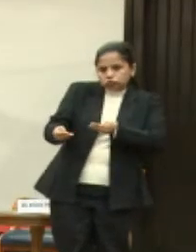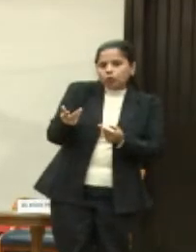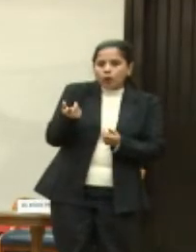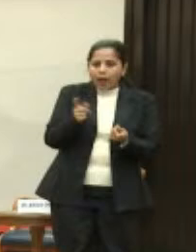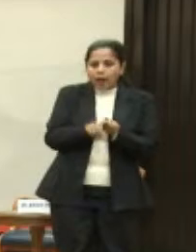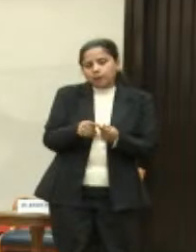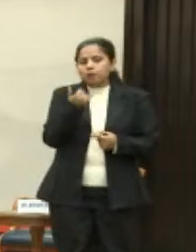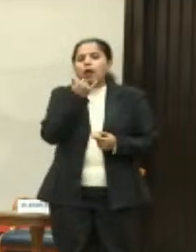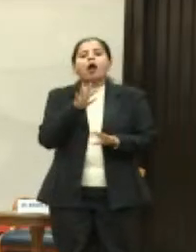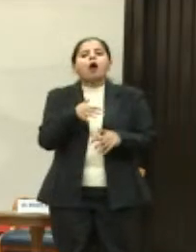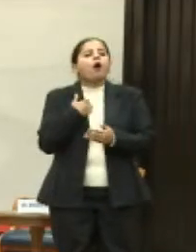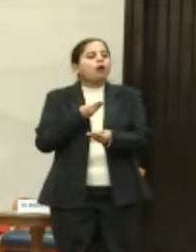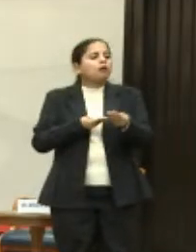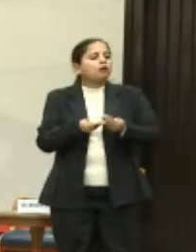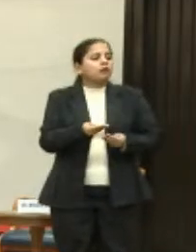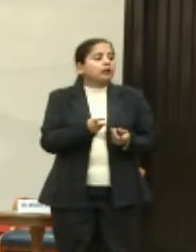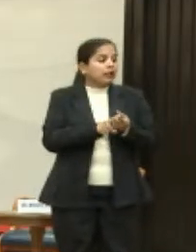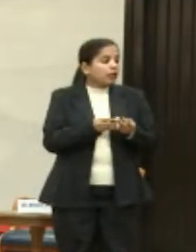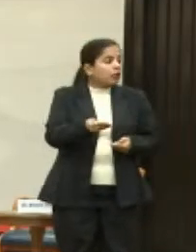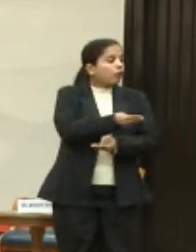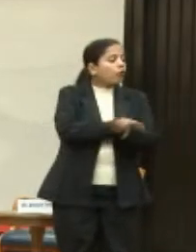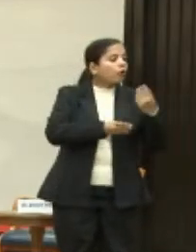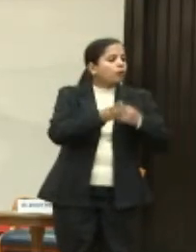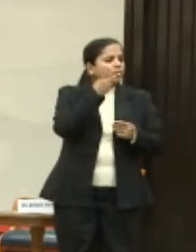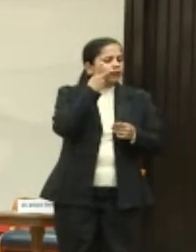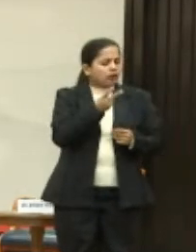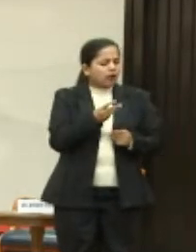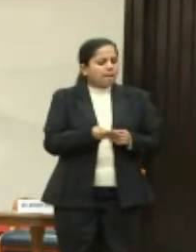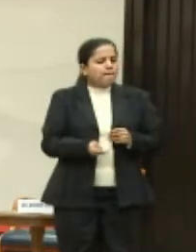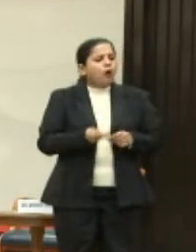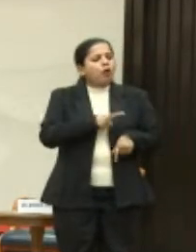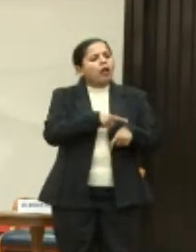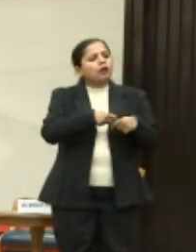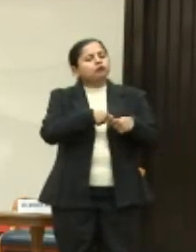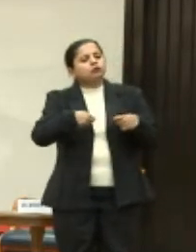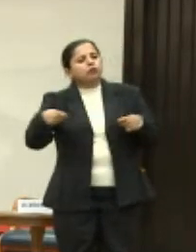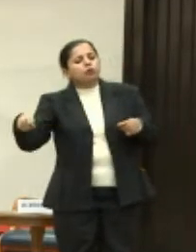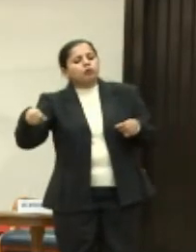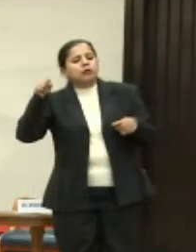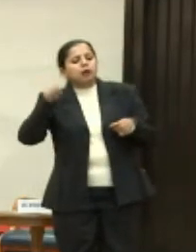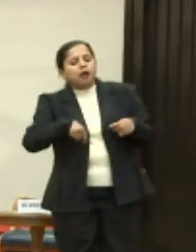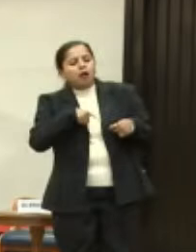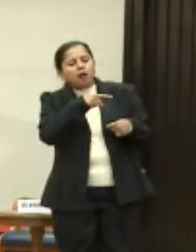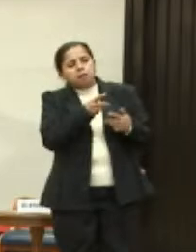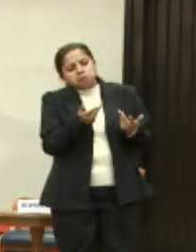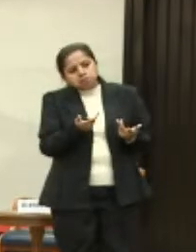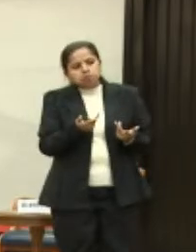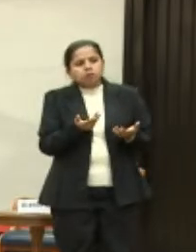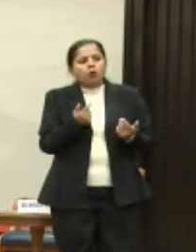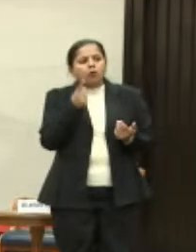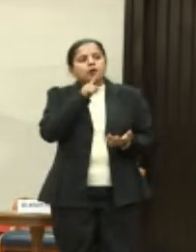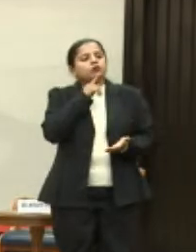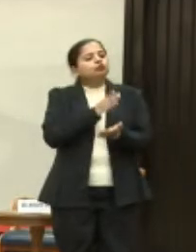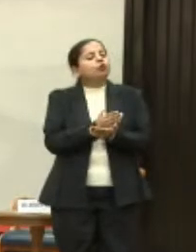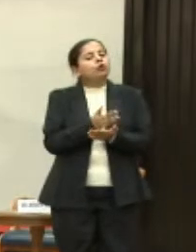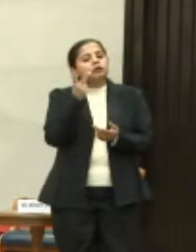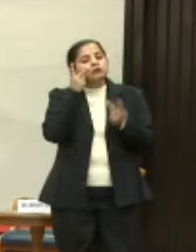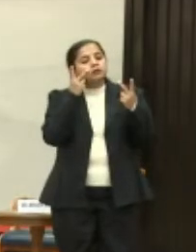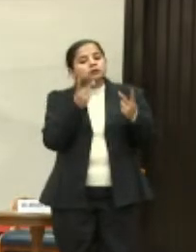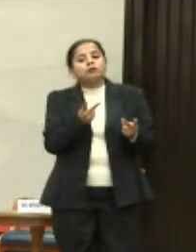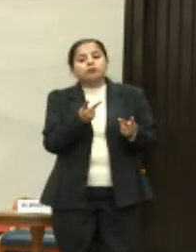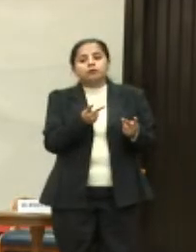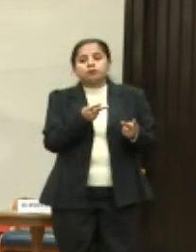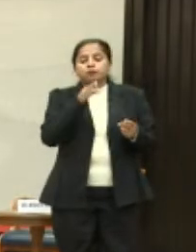happened to you? An economist looks at the more long-term and the dynamic. How do I ensure that there